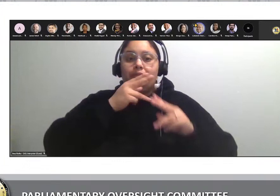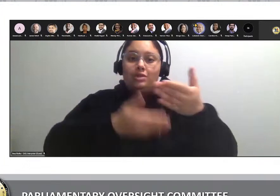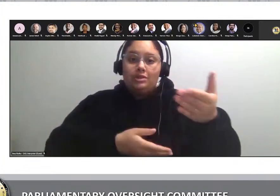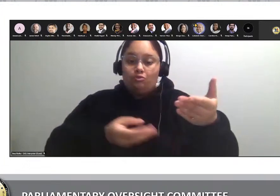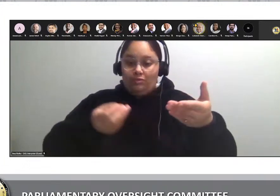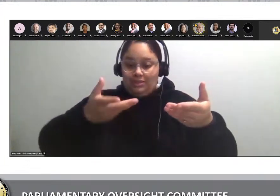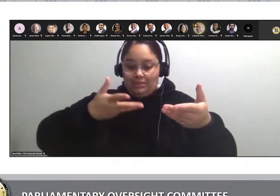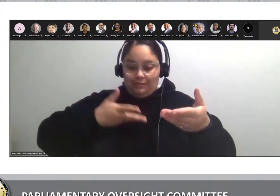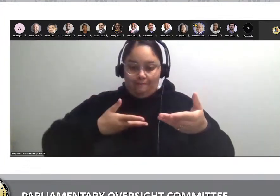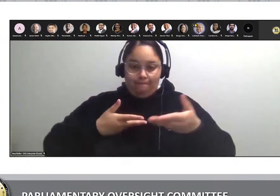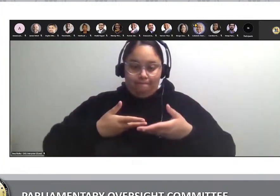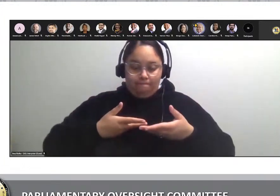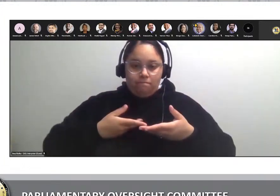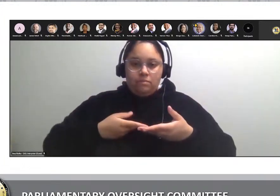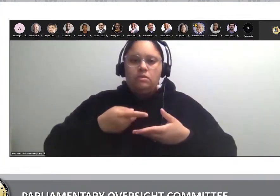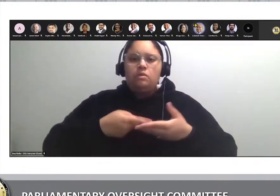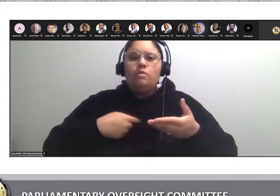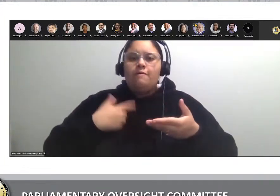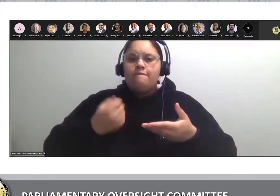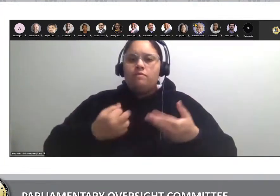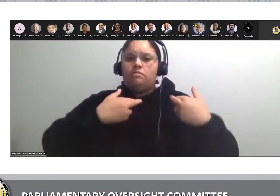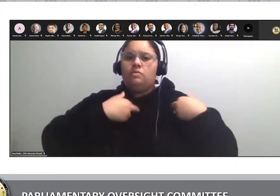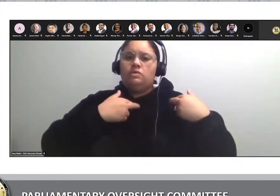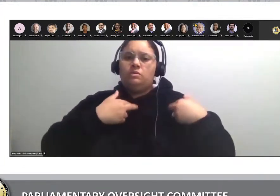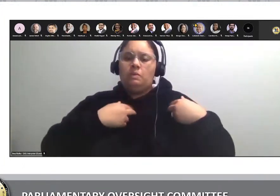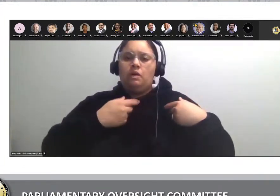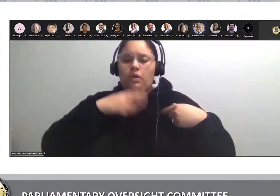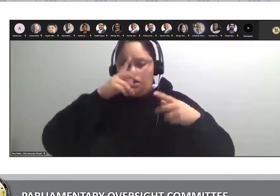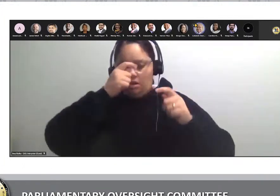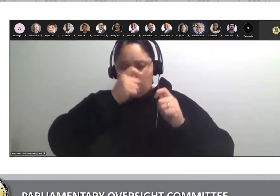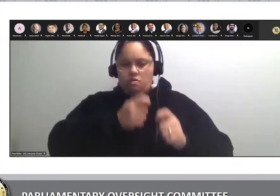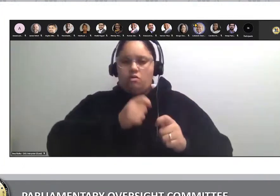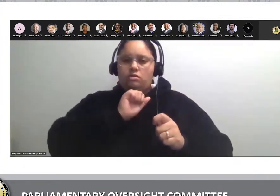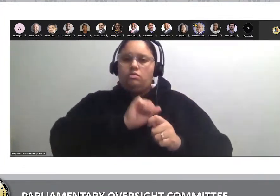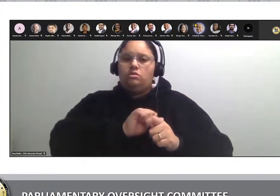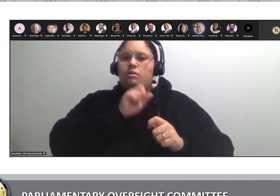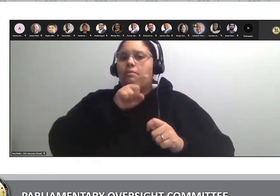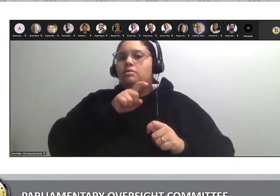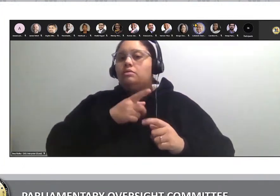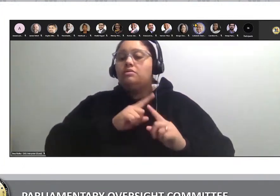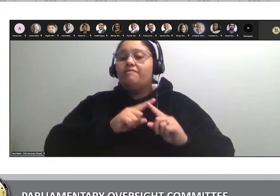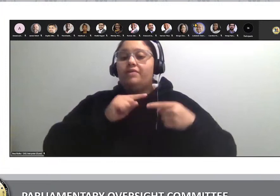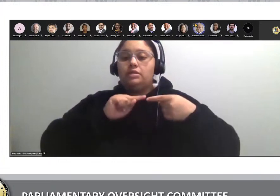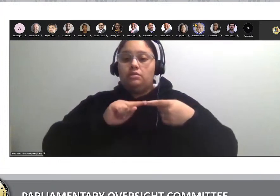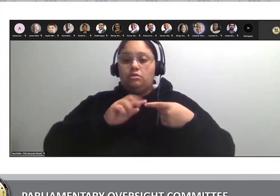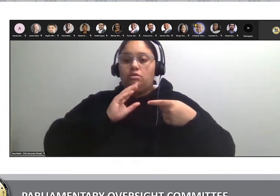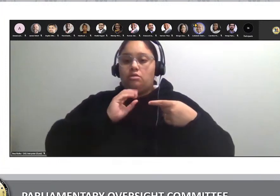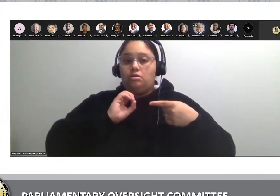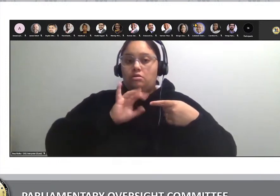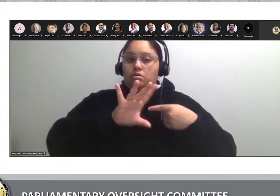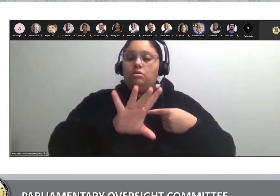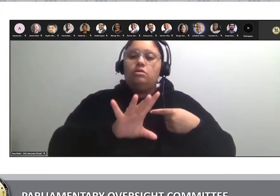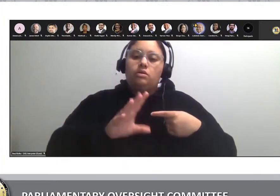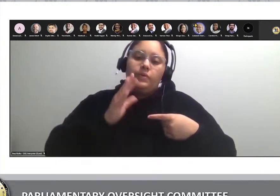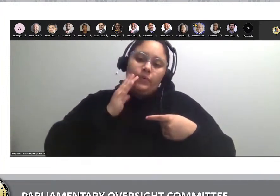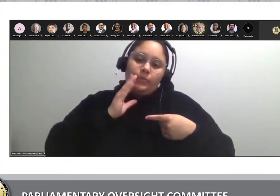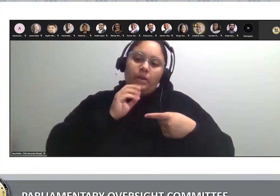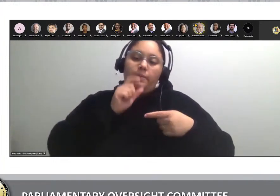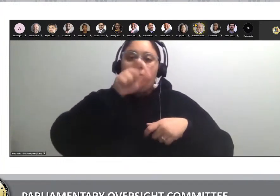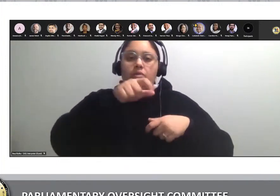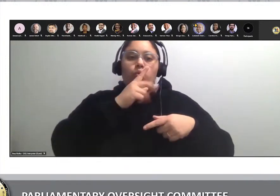received, we've got a responsibility to acknowledge it, which is the first correspondence with the